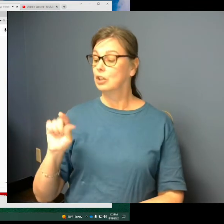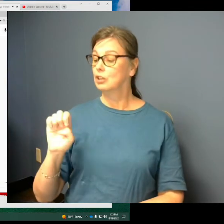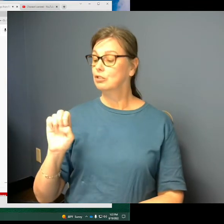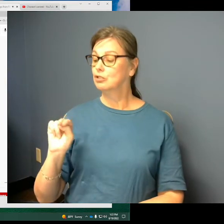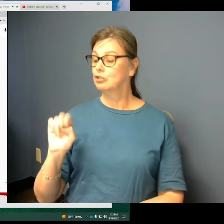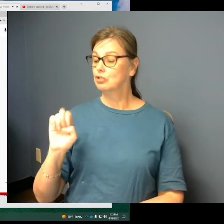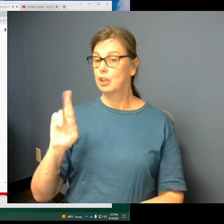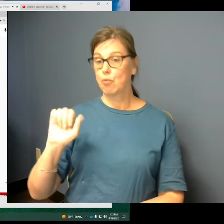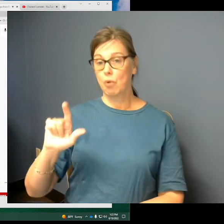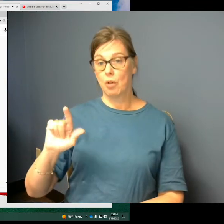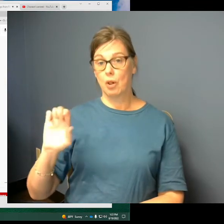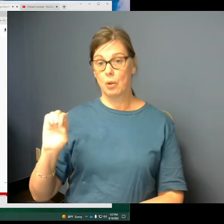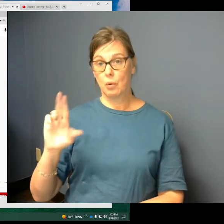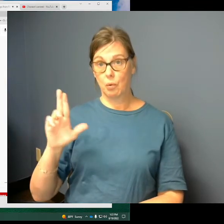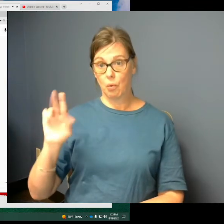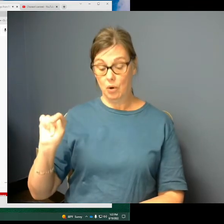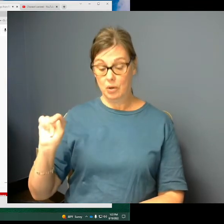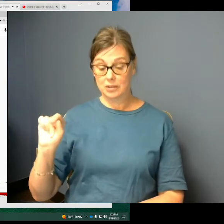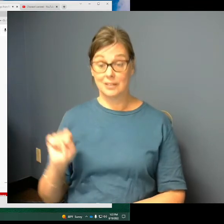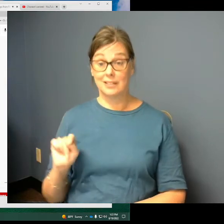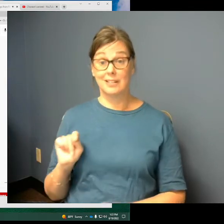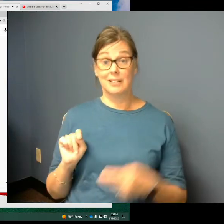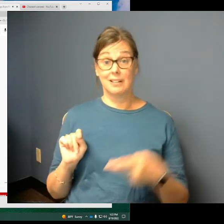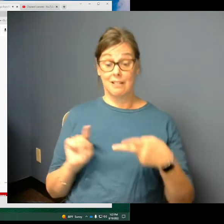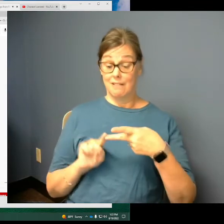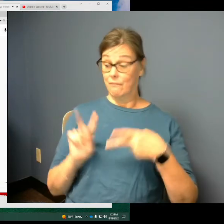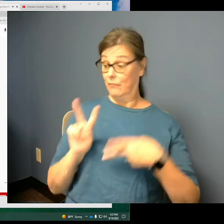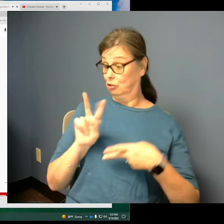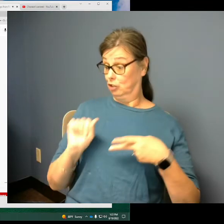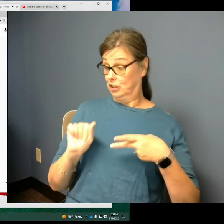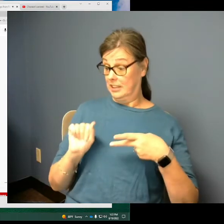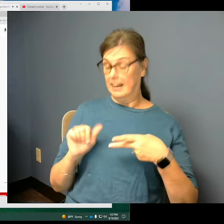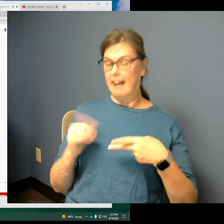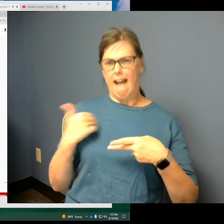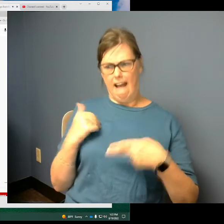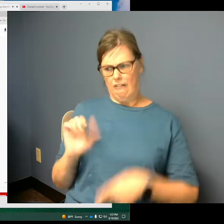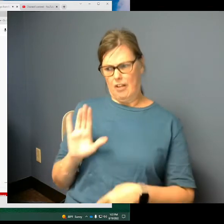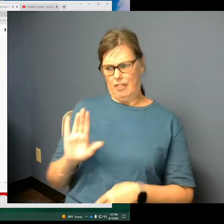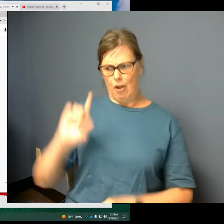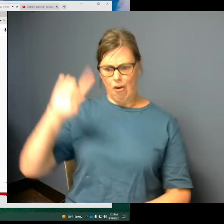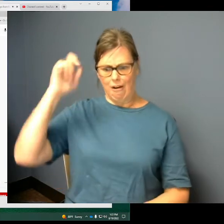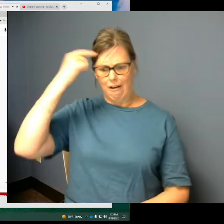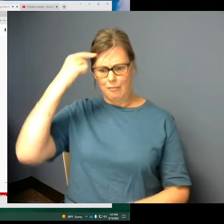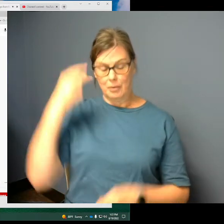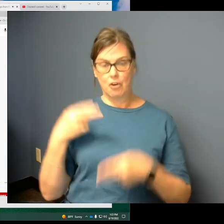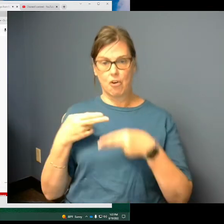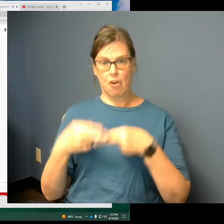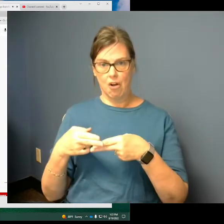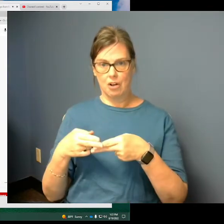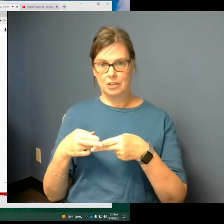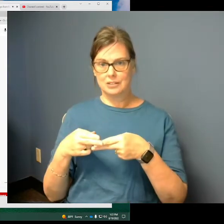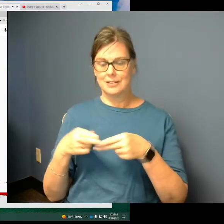government. So in 1776, when